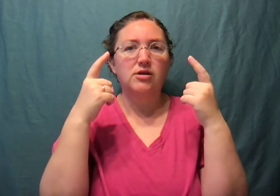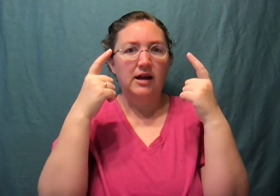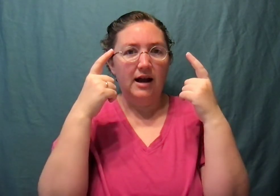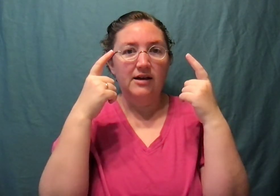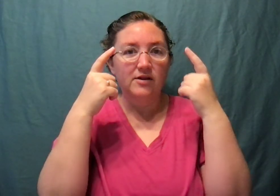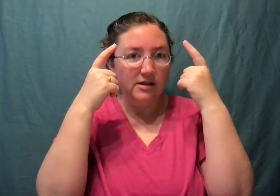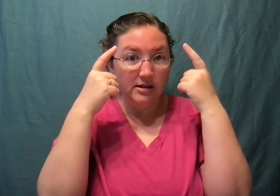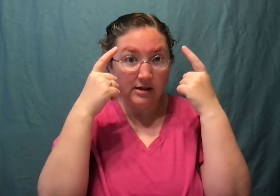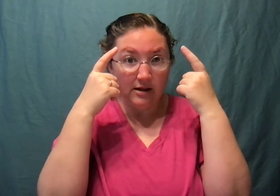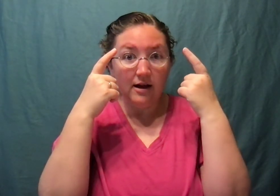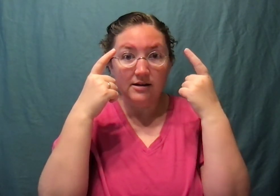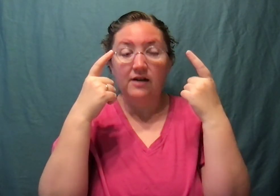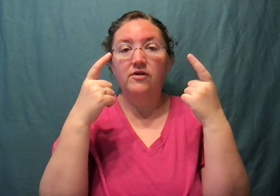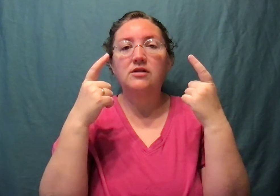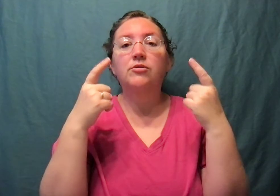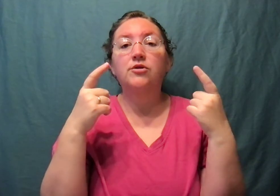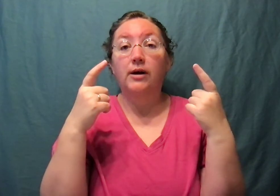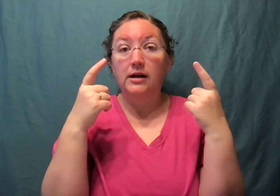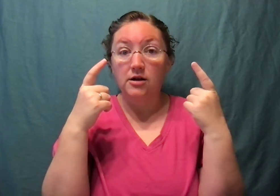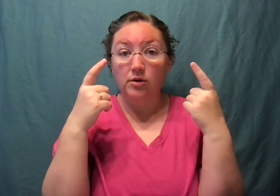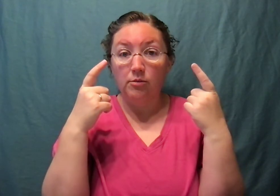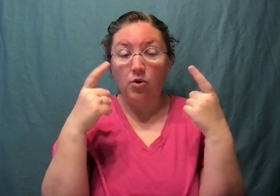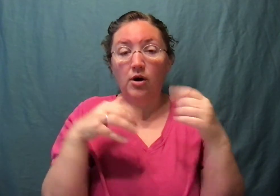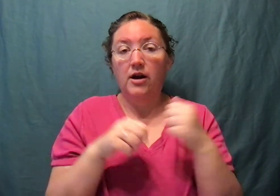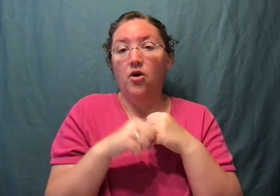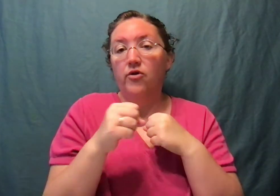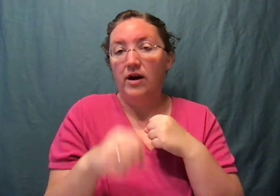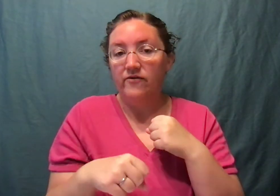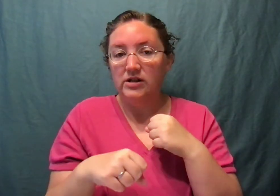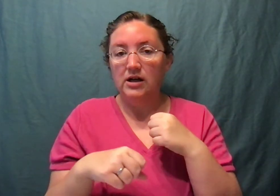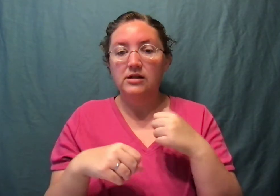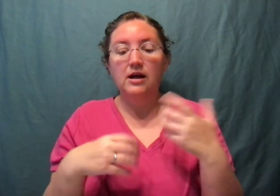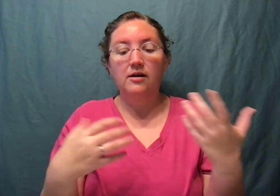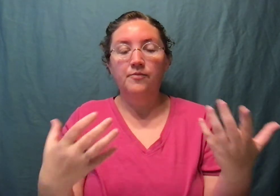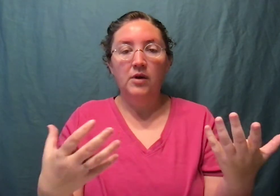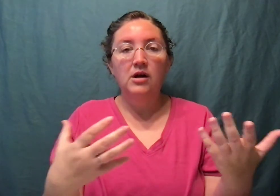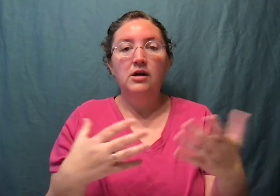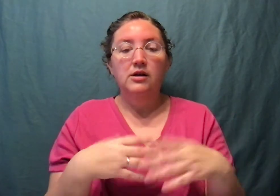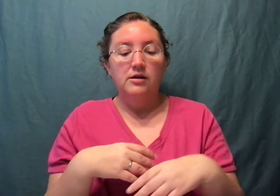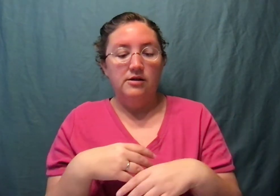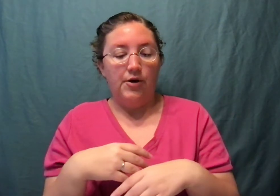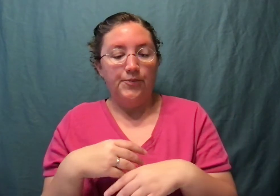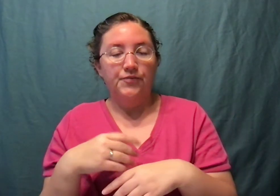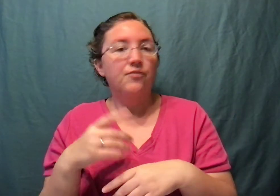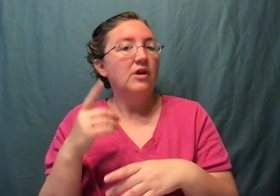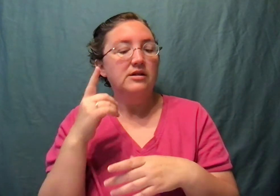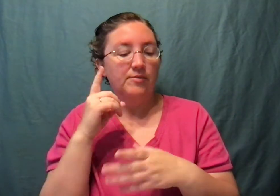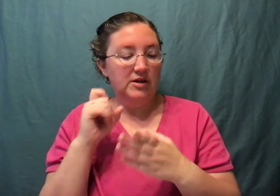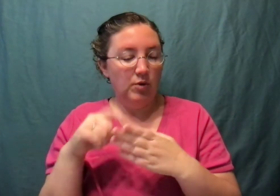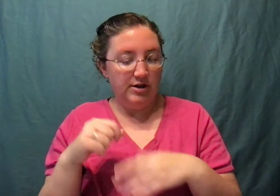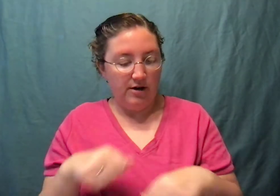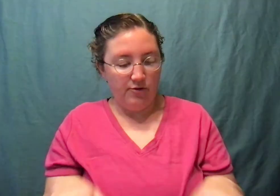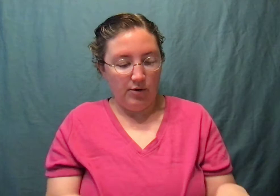I even see that? Is that visible? Do I need to do it more and overemphasize that? So, something to watch out for.